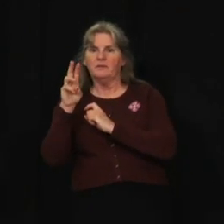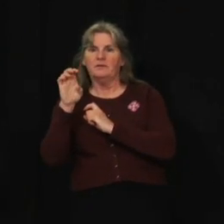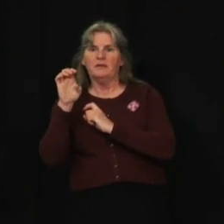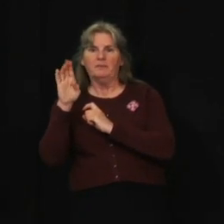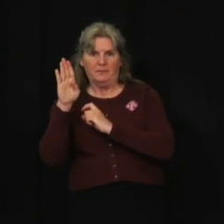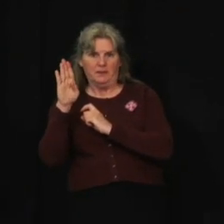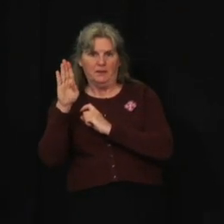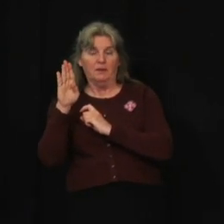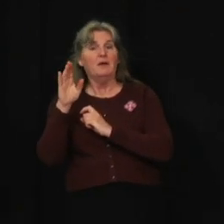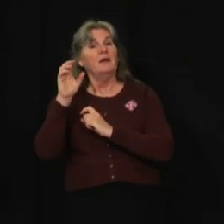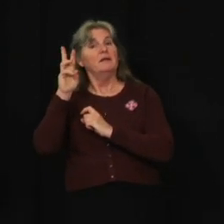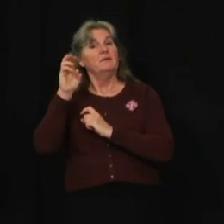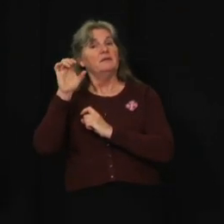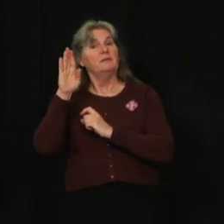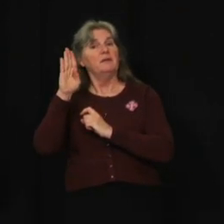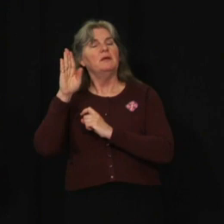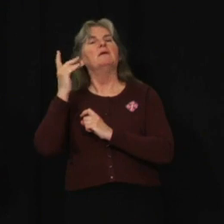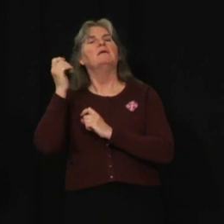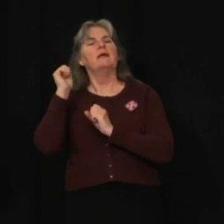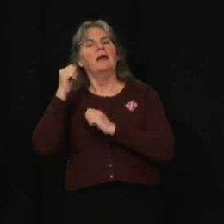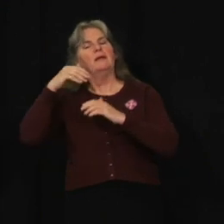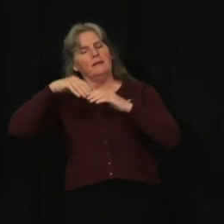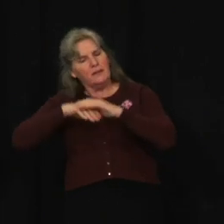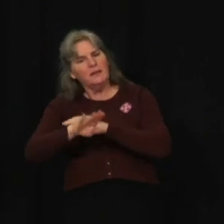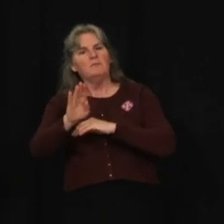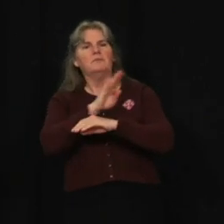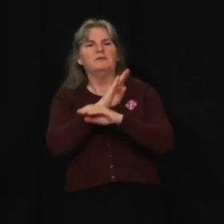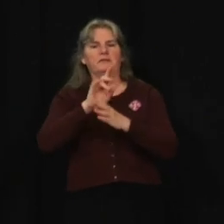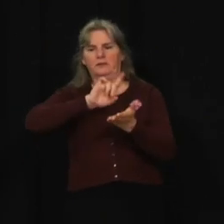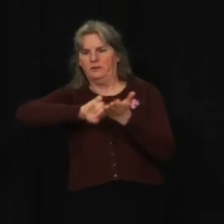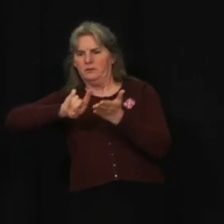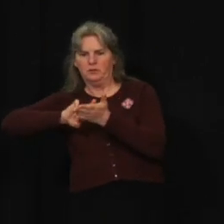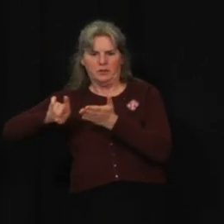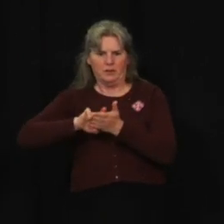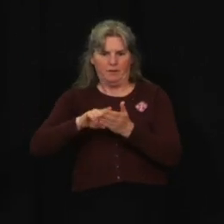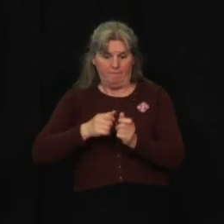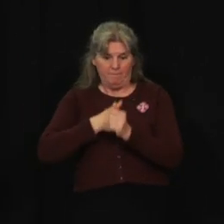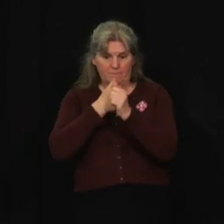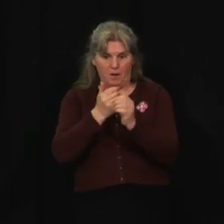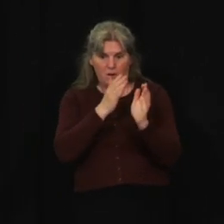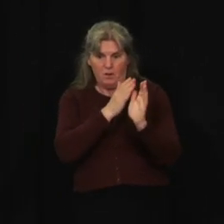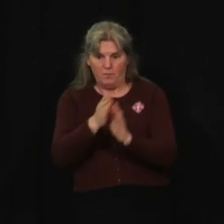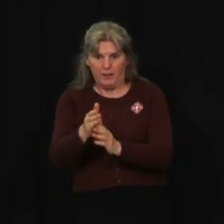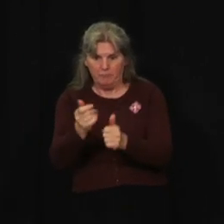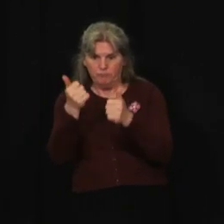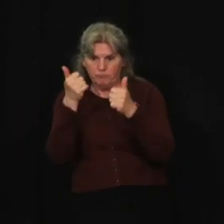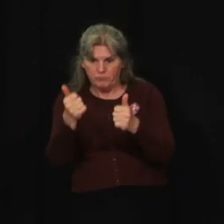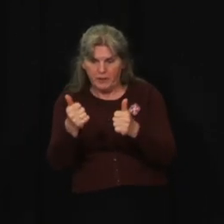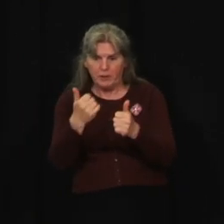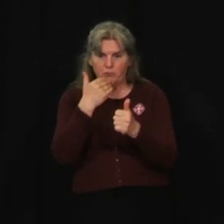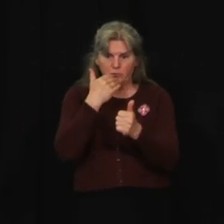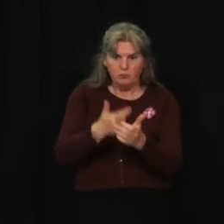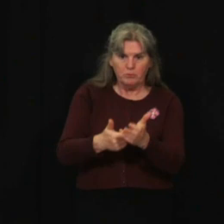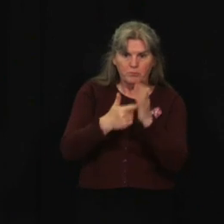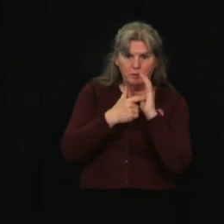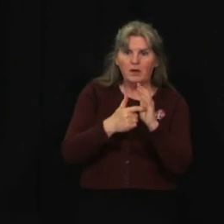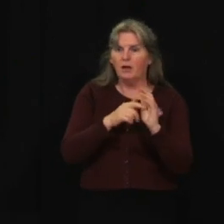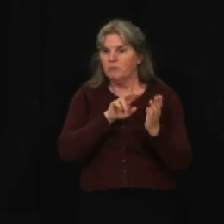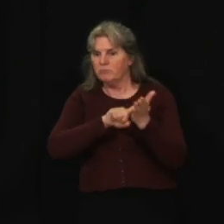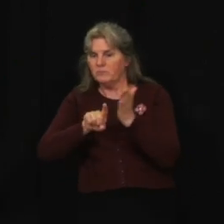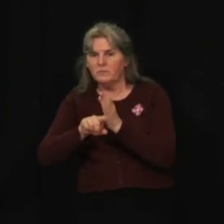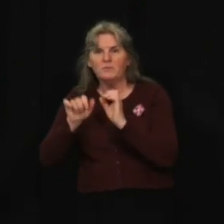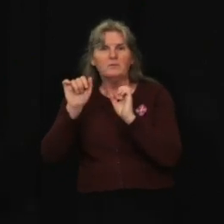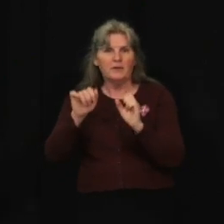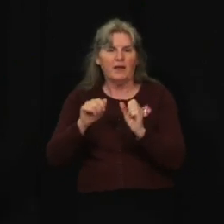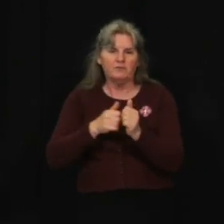by WCB down the line. So hopefully that combination between efficiency, not holding up processes, but